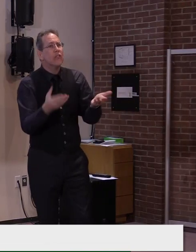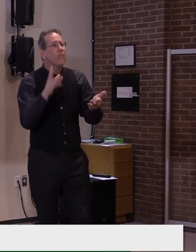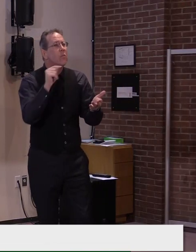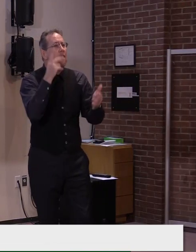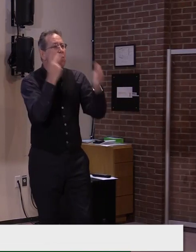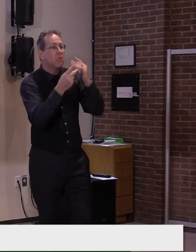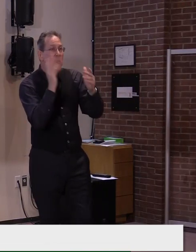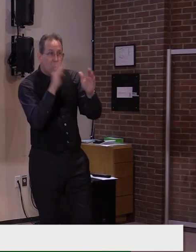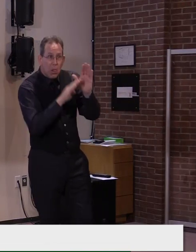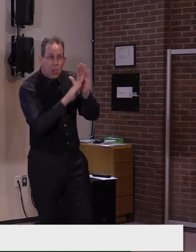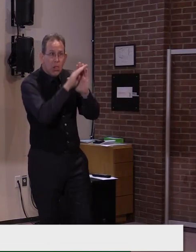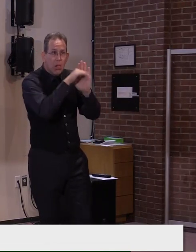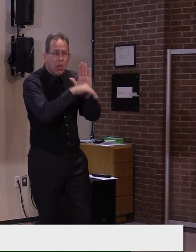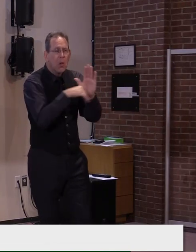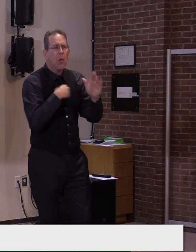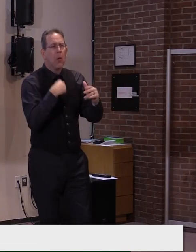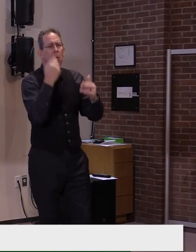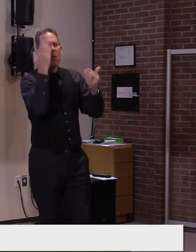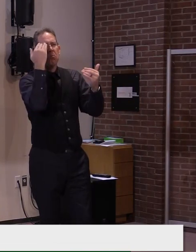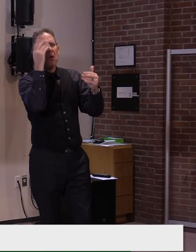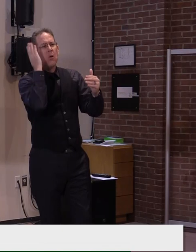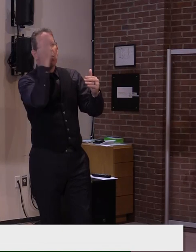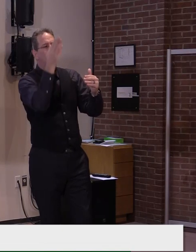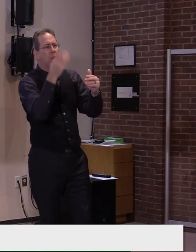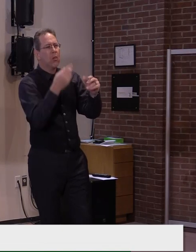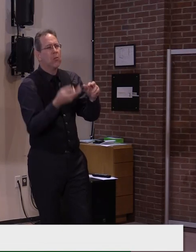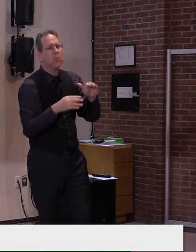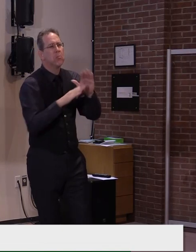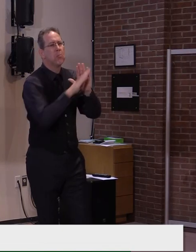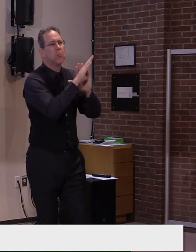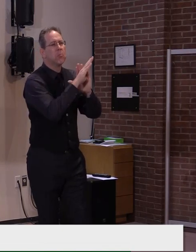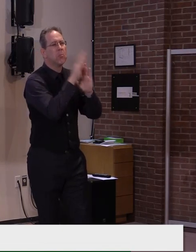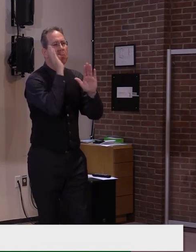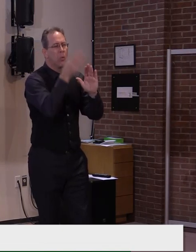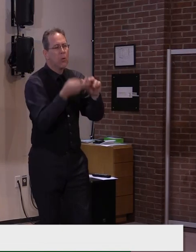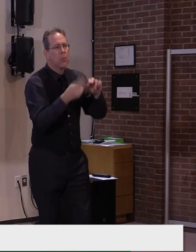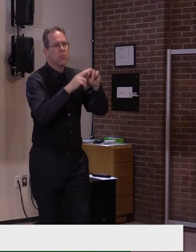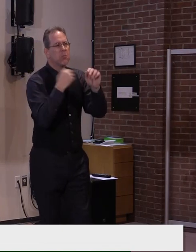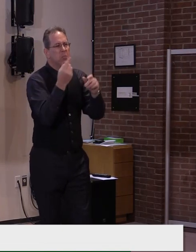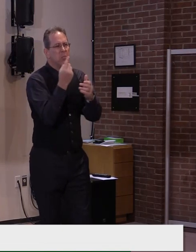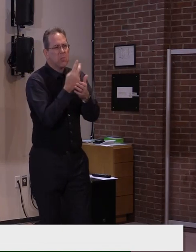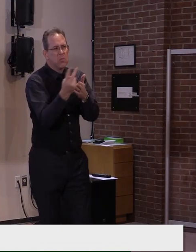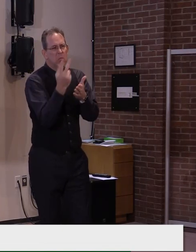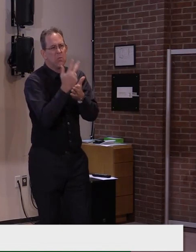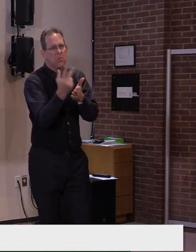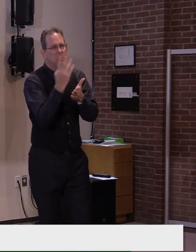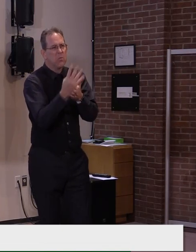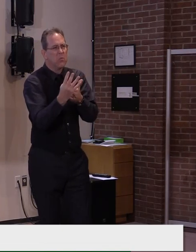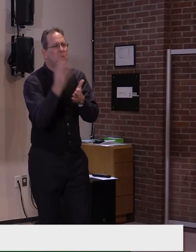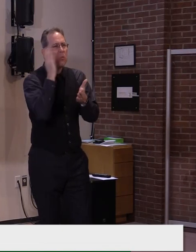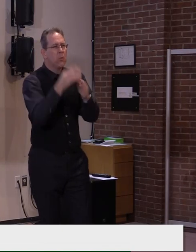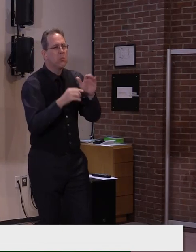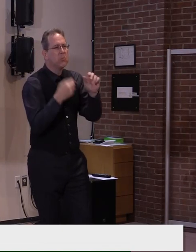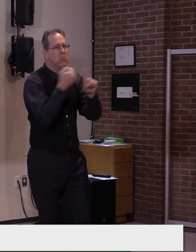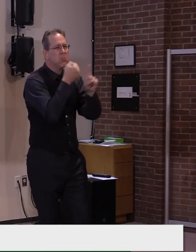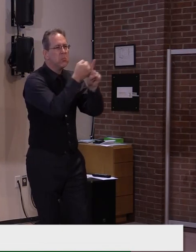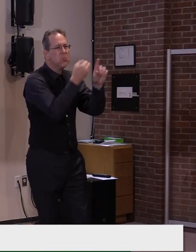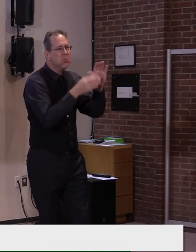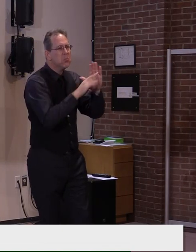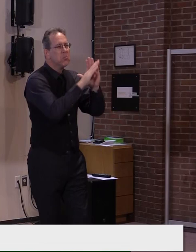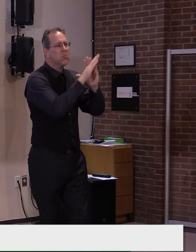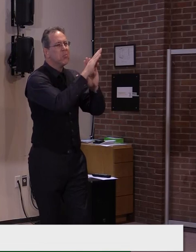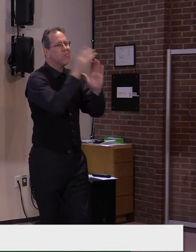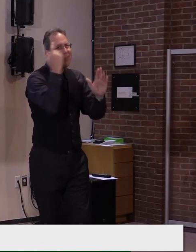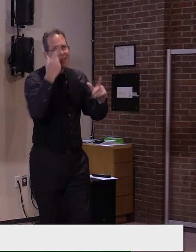to increase over the next 4 weeks as we come out of the holiday season and as Omicron continues